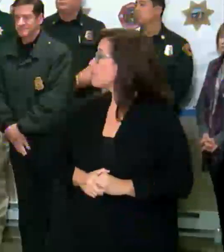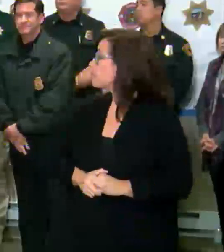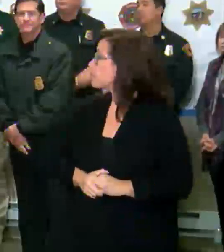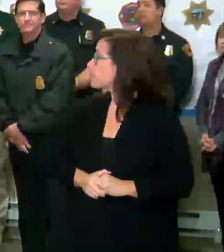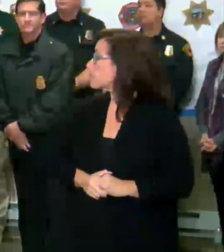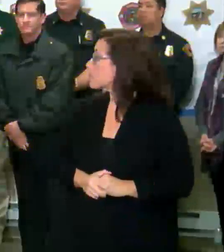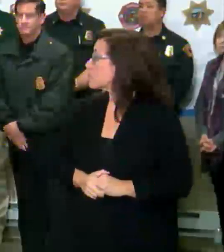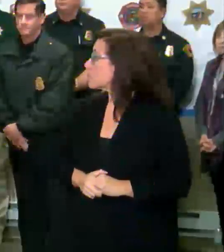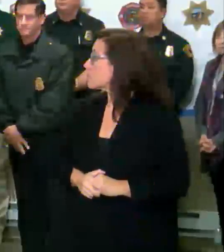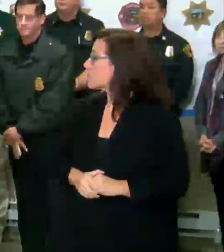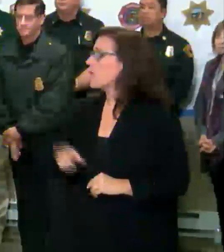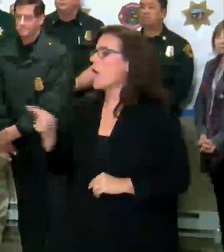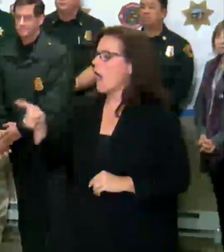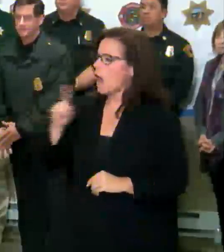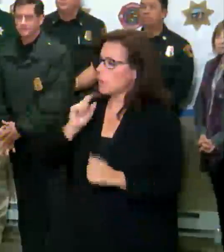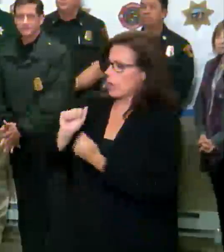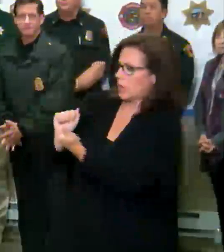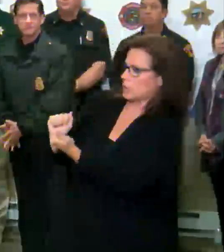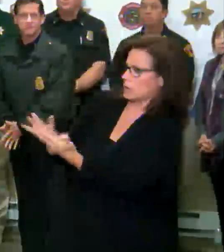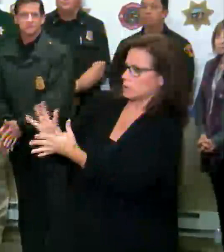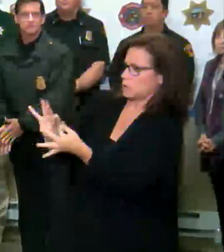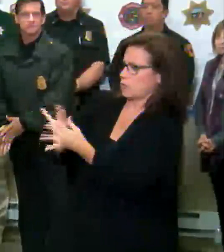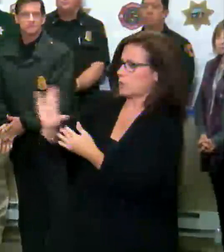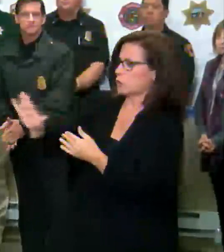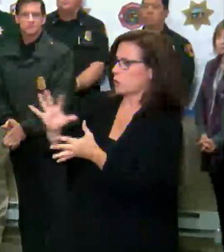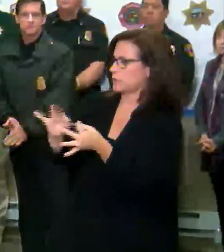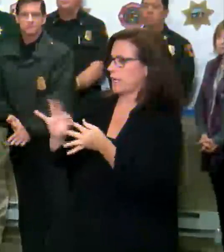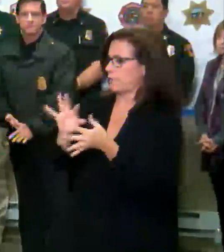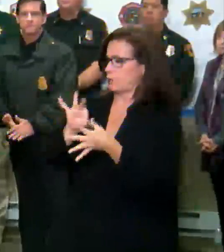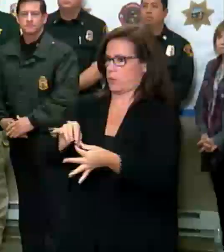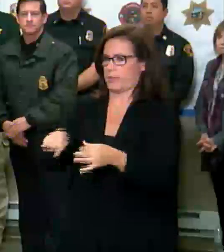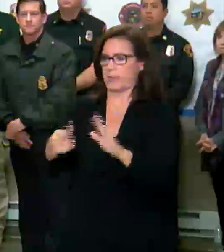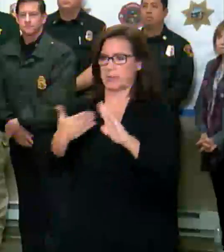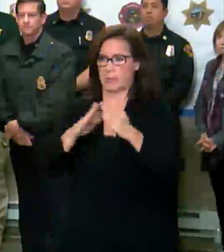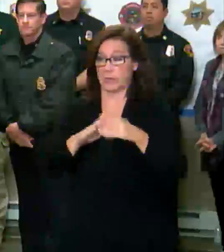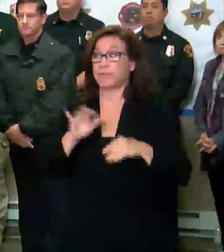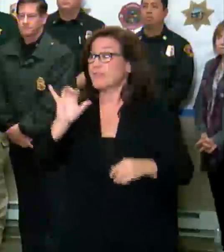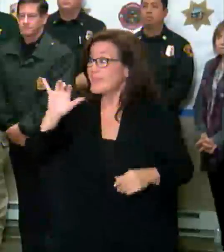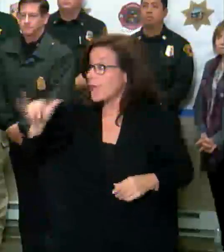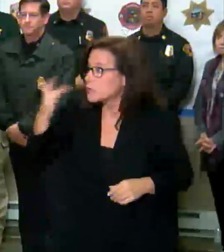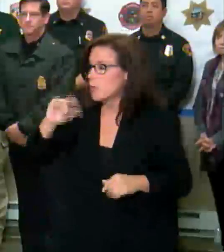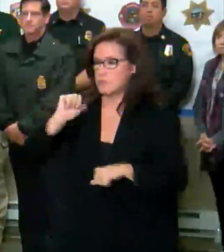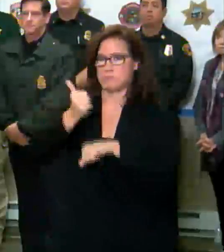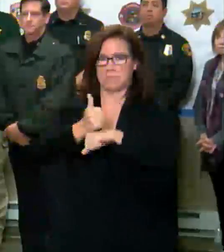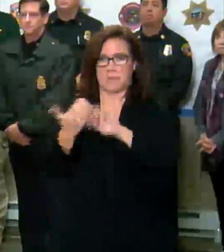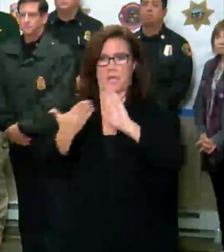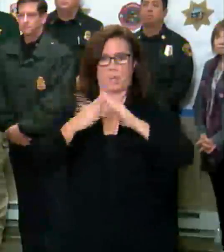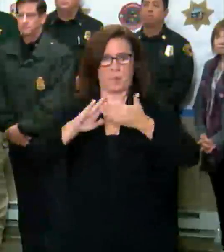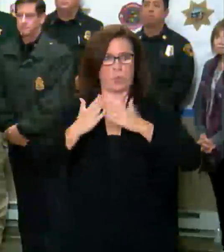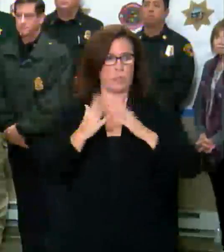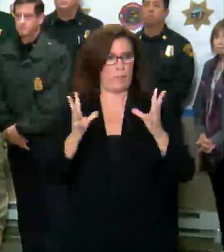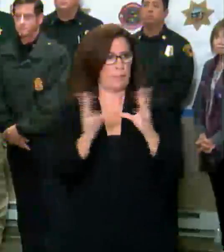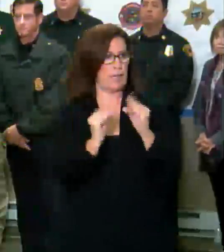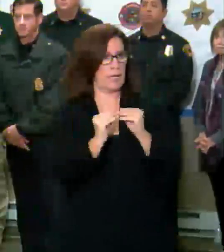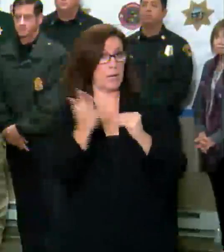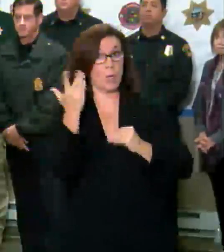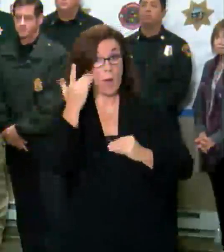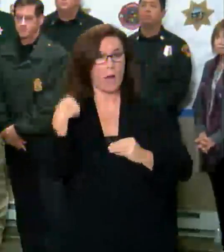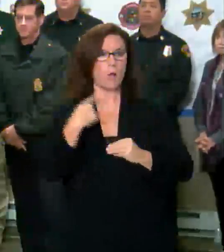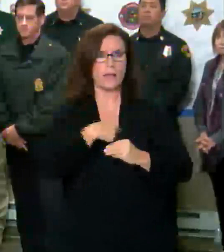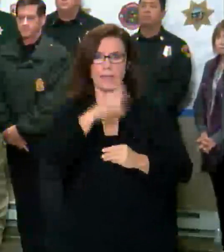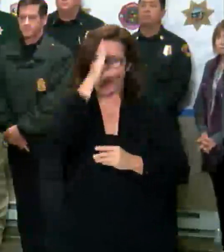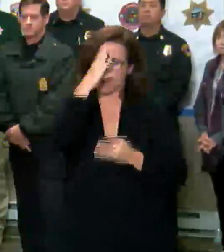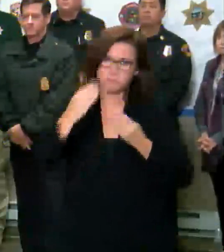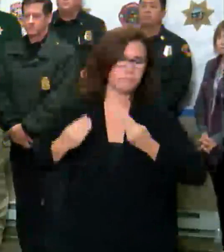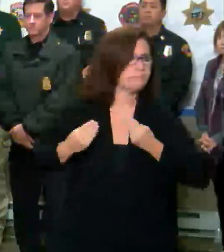I'll address your statement about the community first. That was why we had the community meeting. So that we can front load the